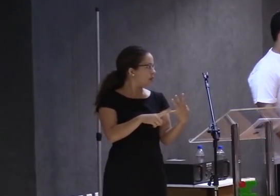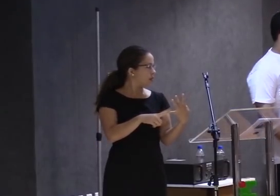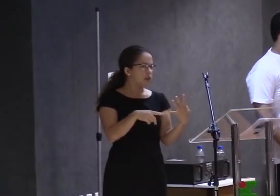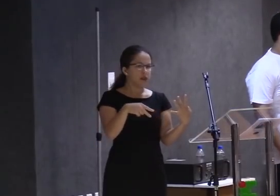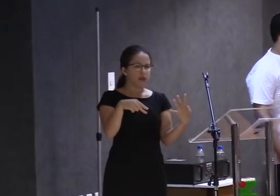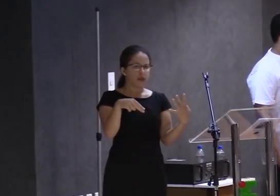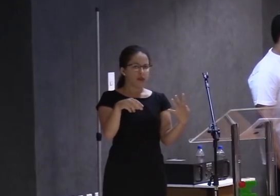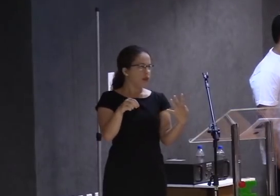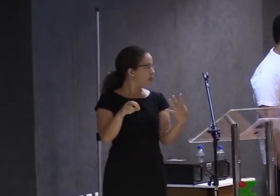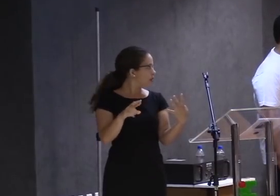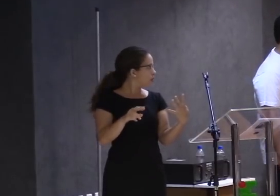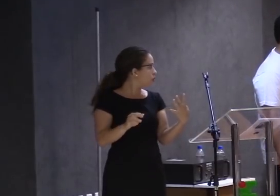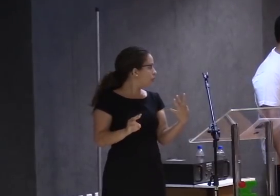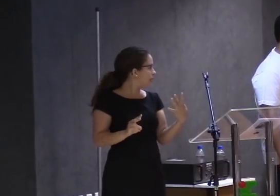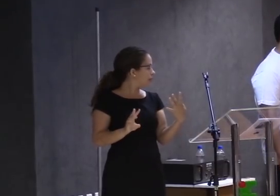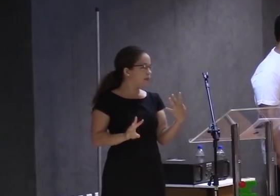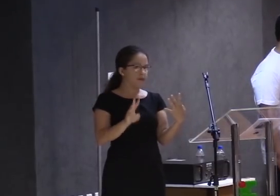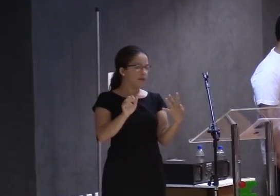Norway.